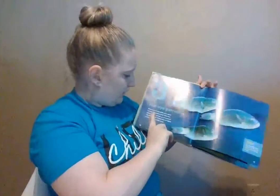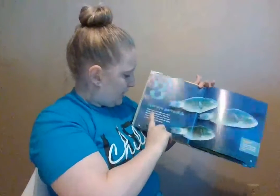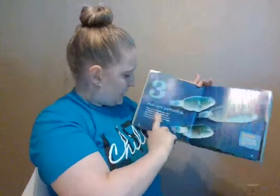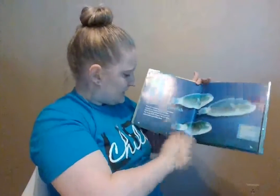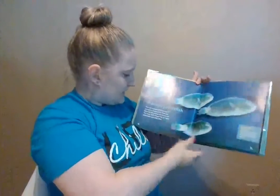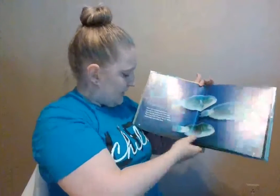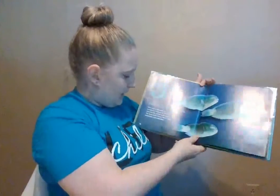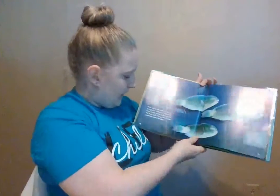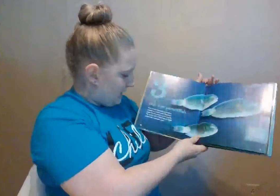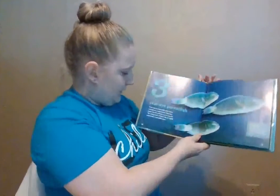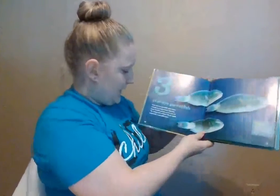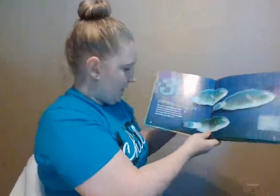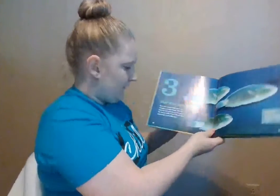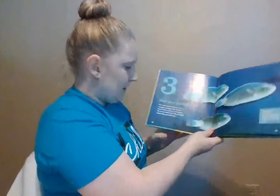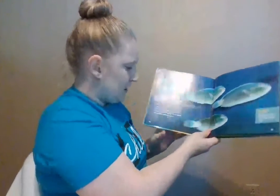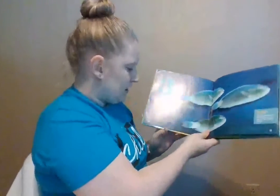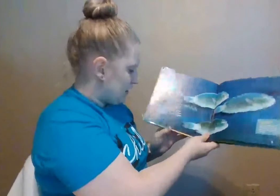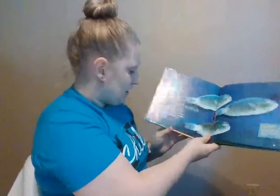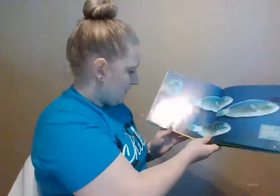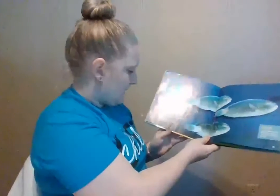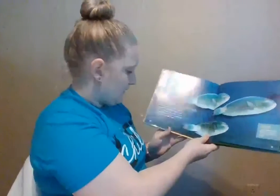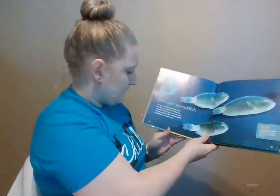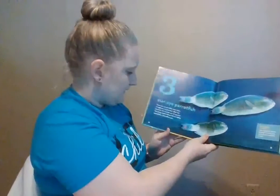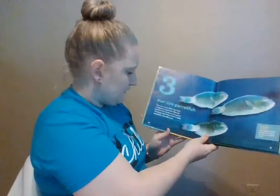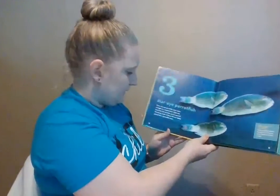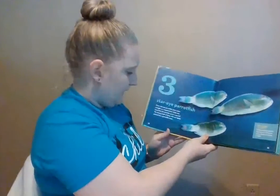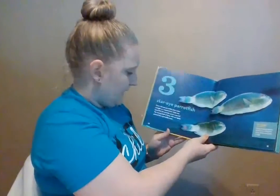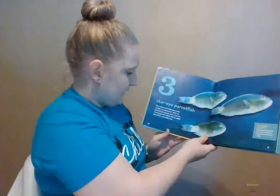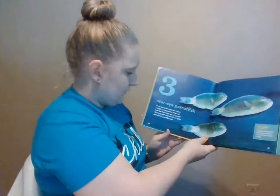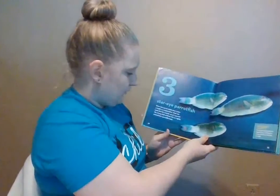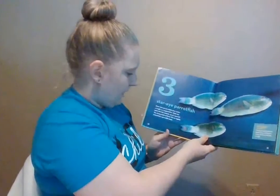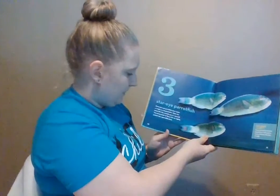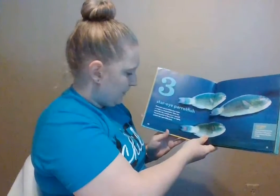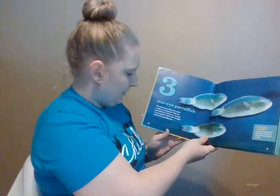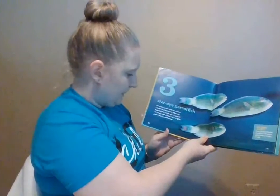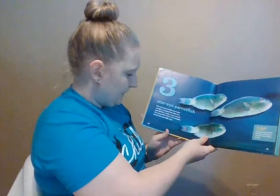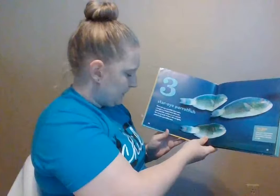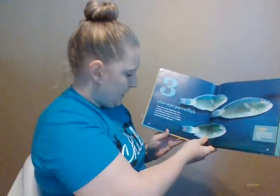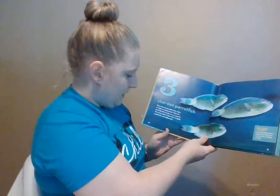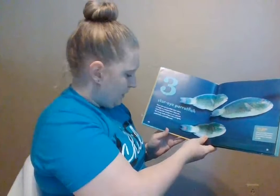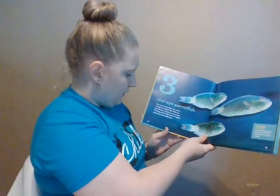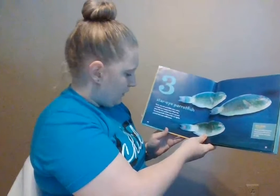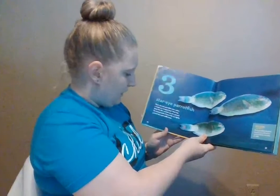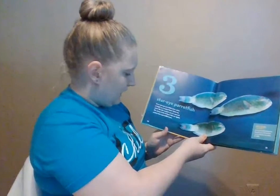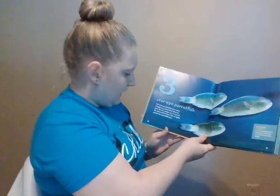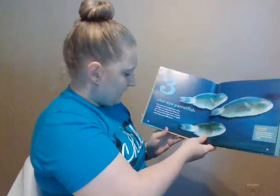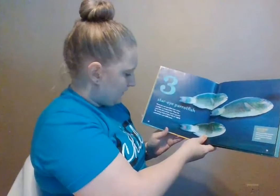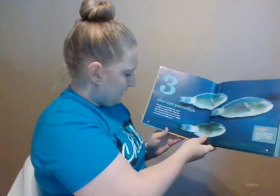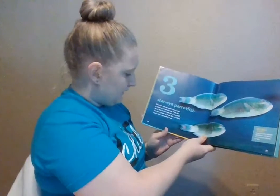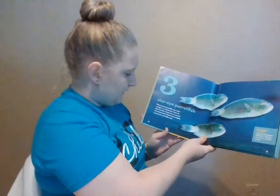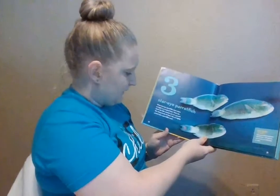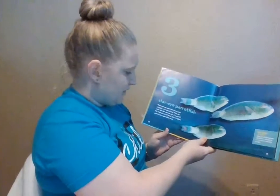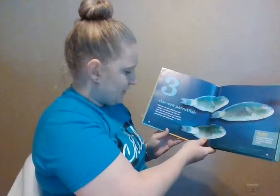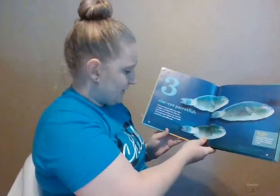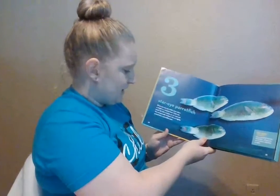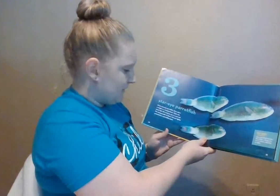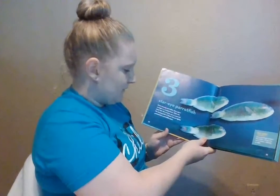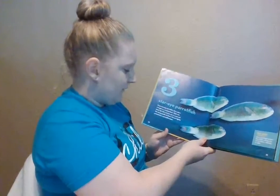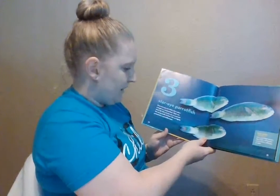3 star-eyed parrotfish show colors as bright as a tropical bird. What else about this fish reminds you of a